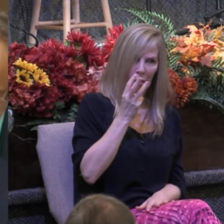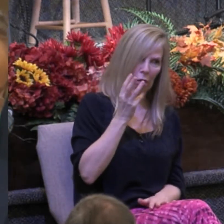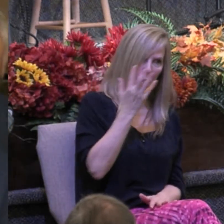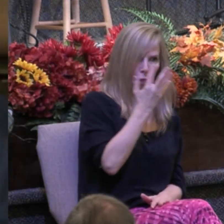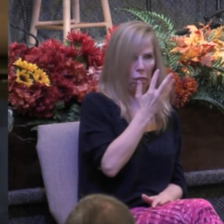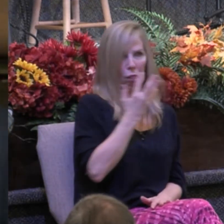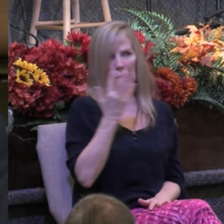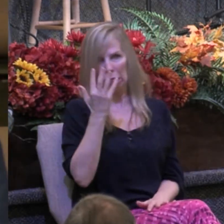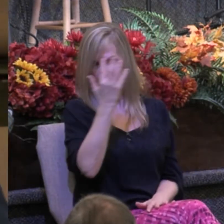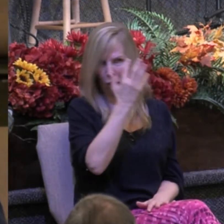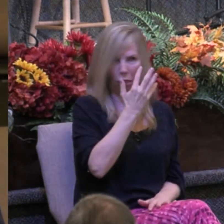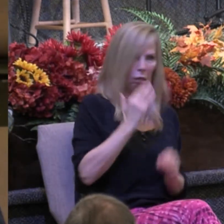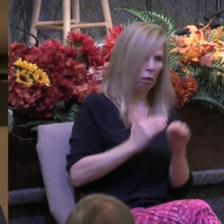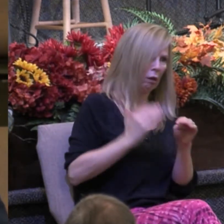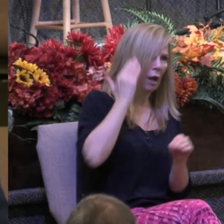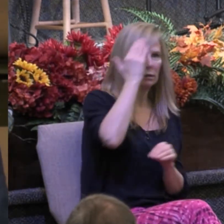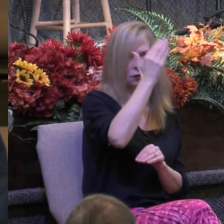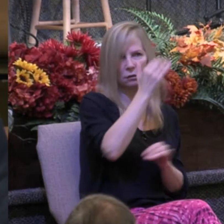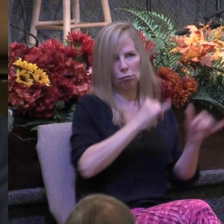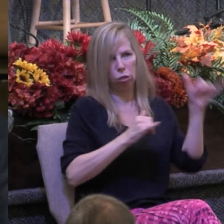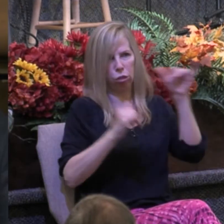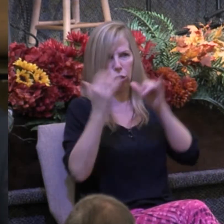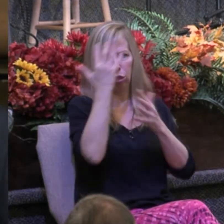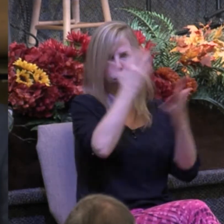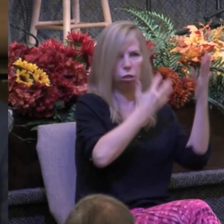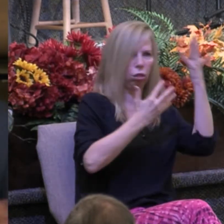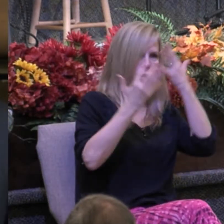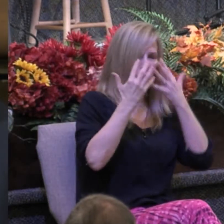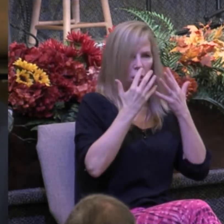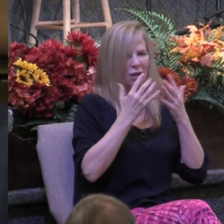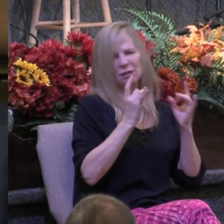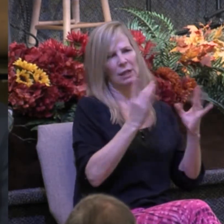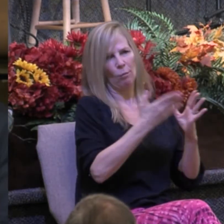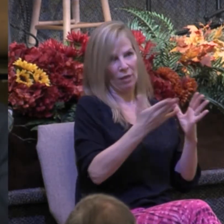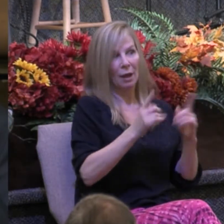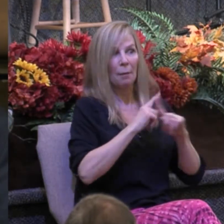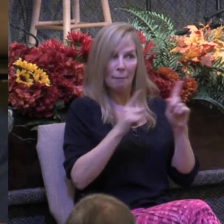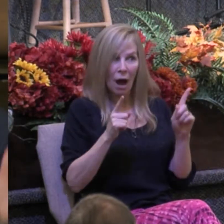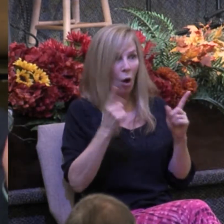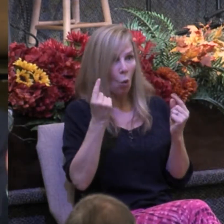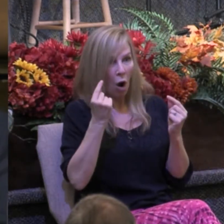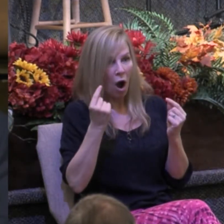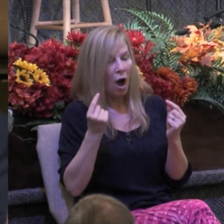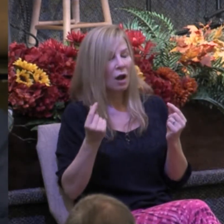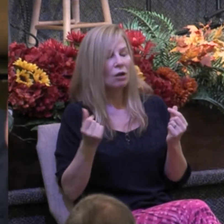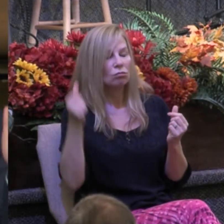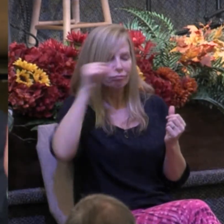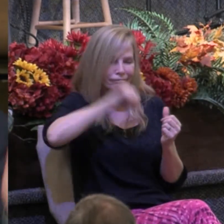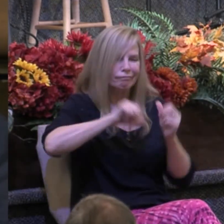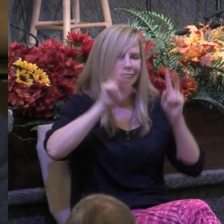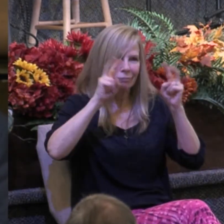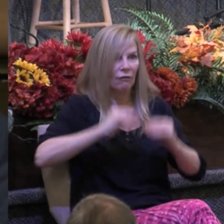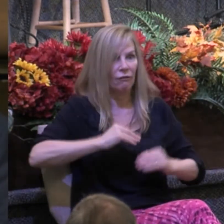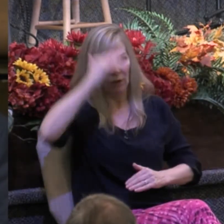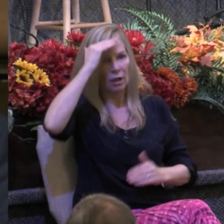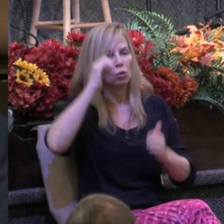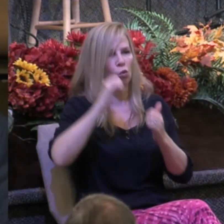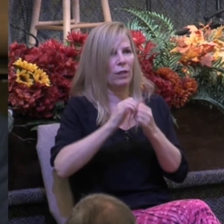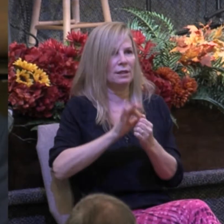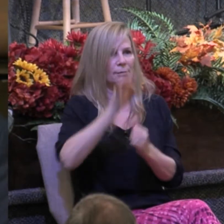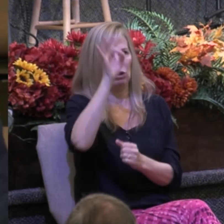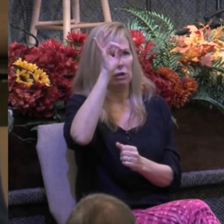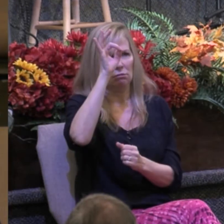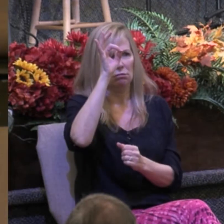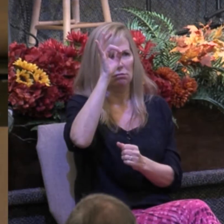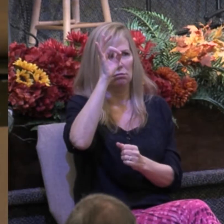is excess, that is riotous, that is a terrible thing, but be filled with the Spirit." For those of you